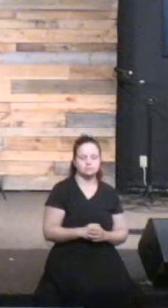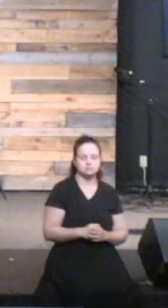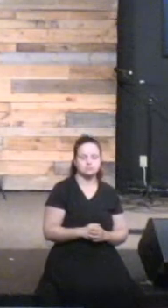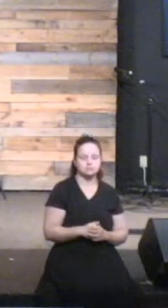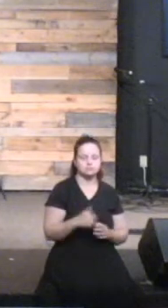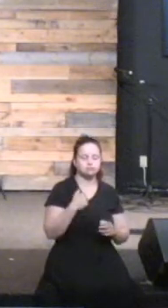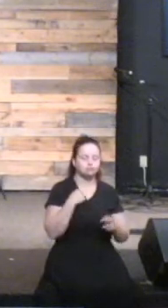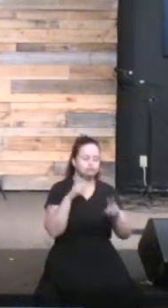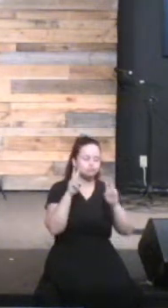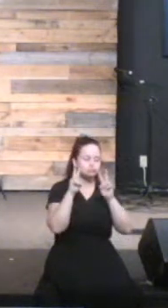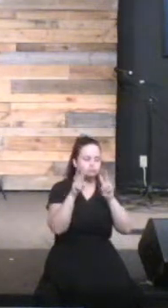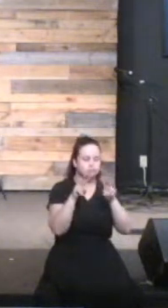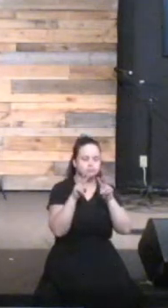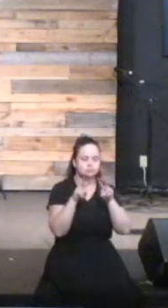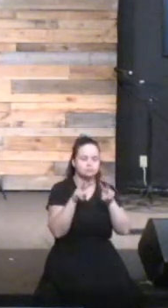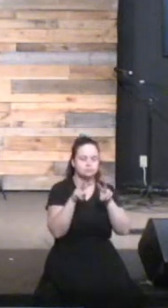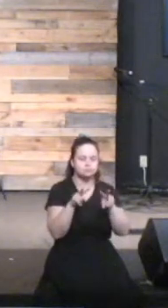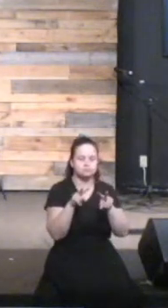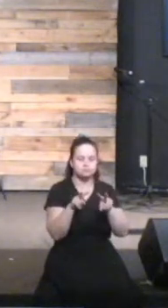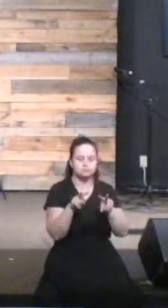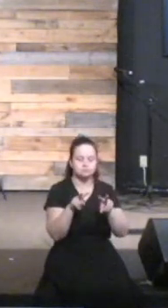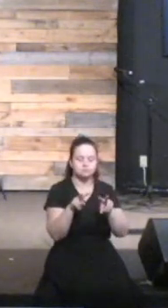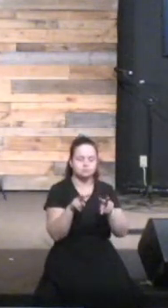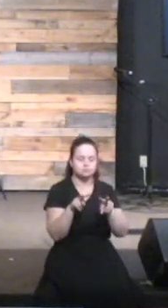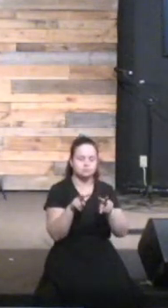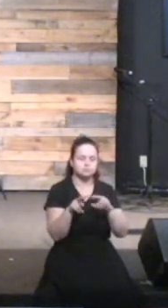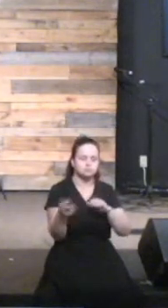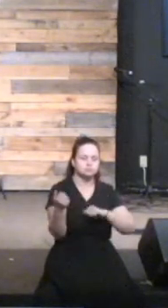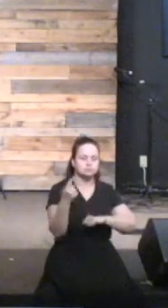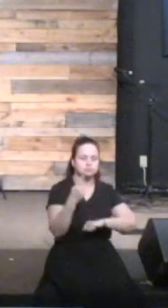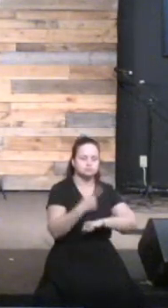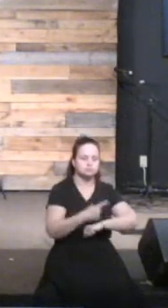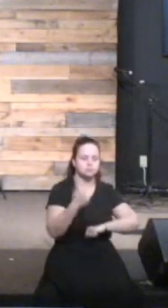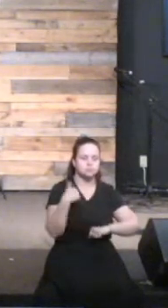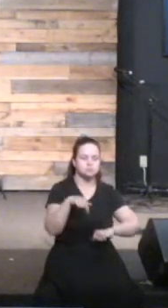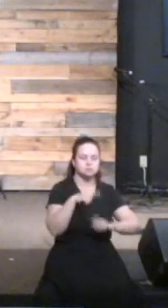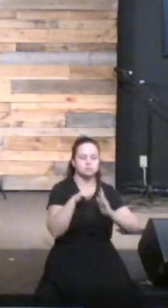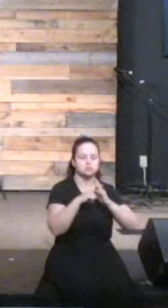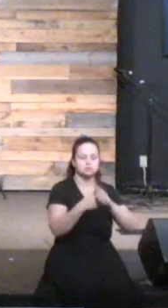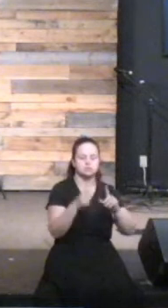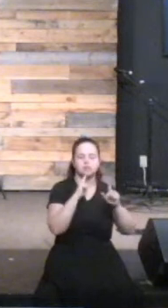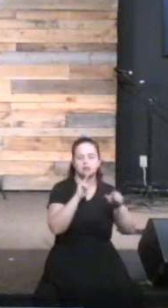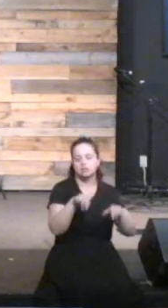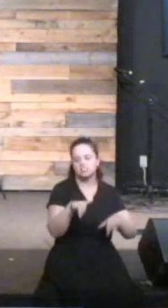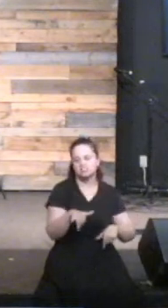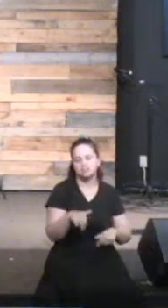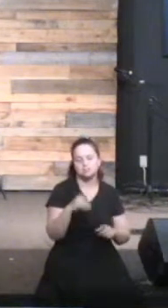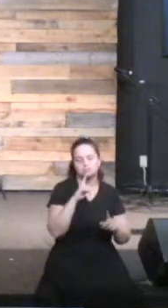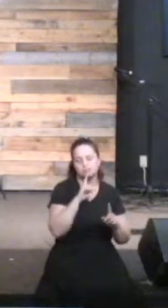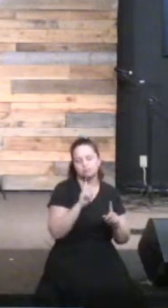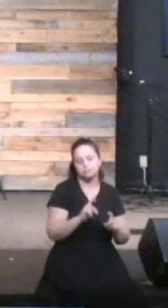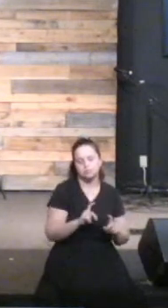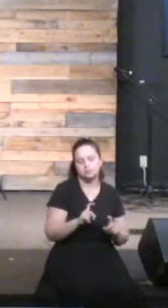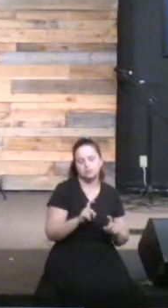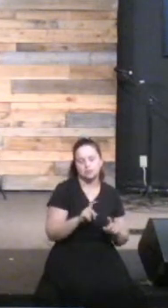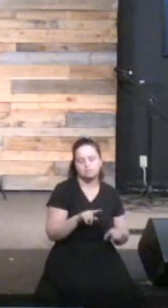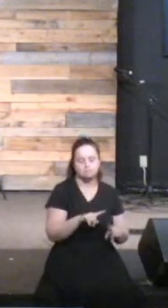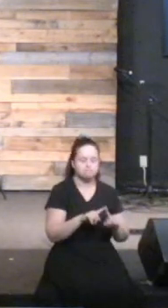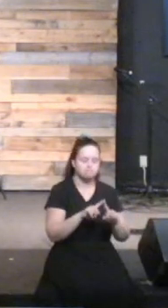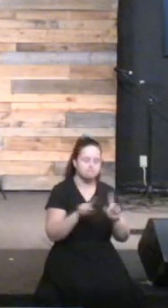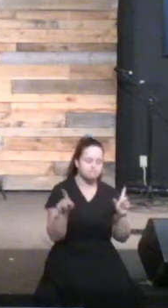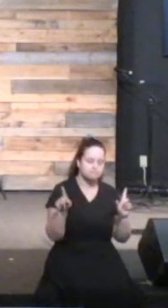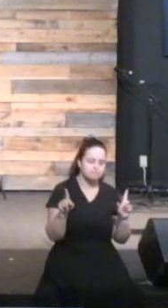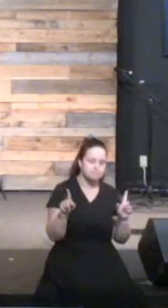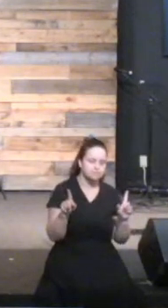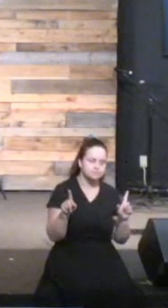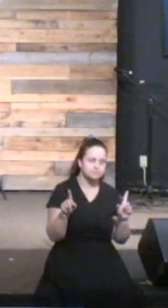I look forward I look forward to the day when we start answering that question differently